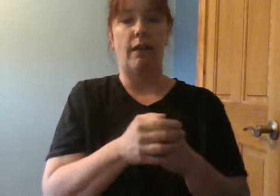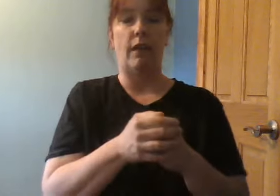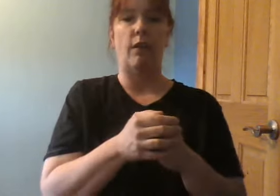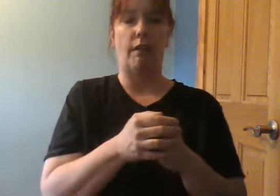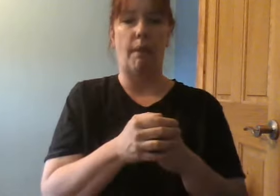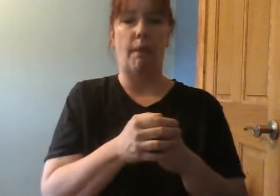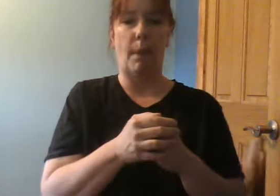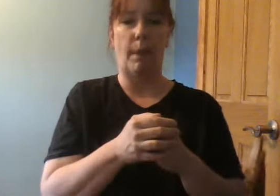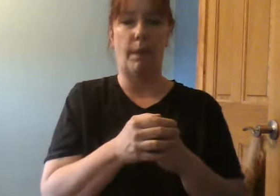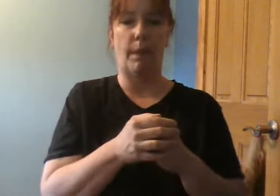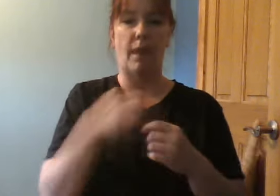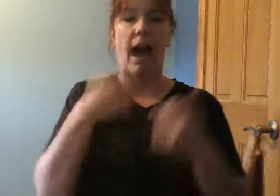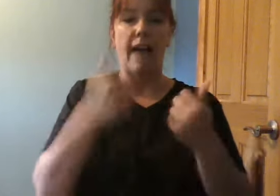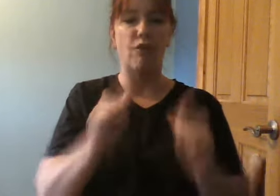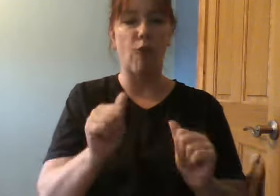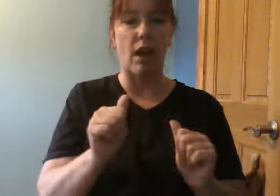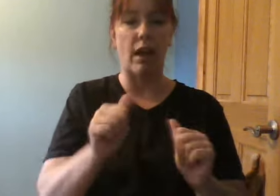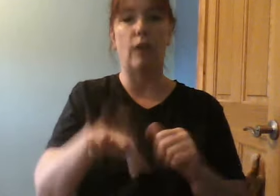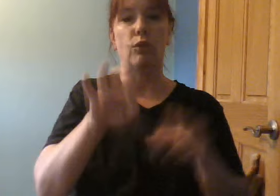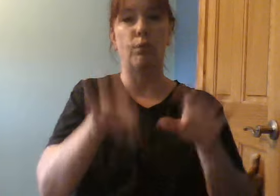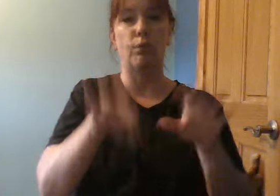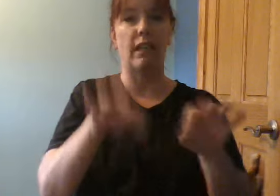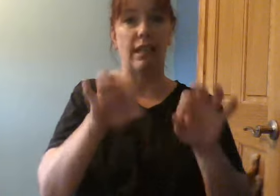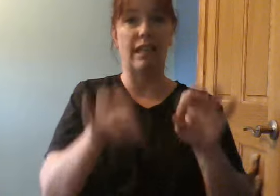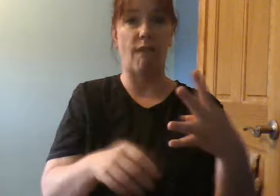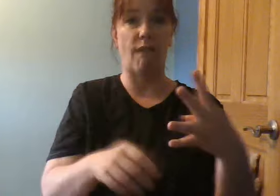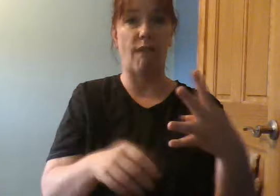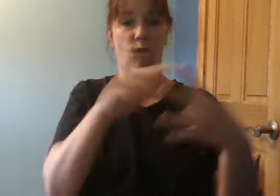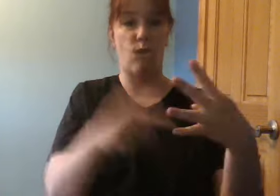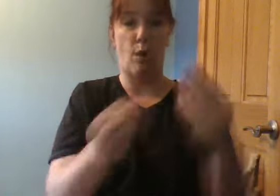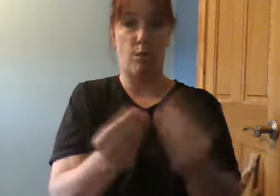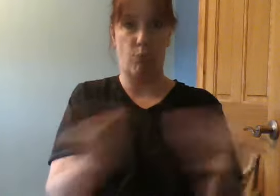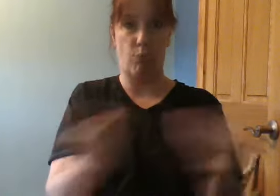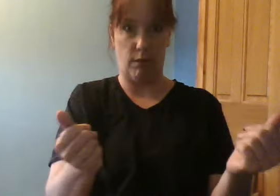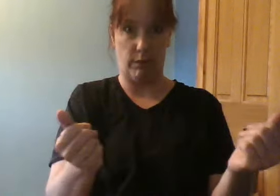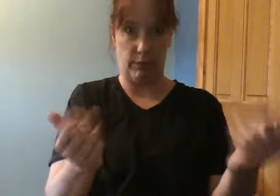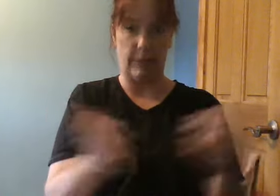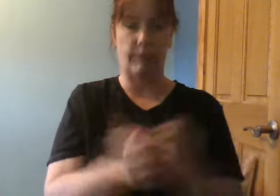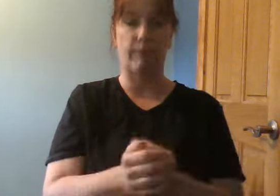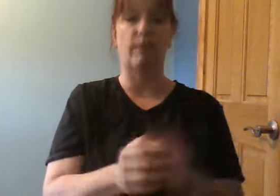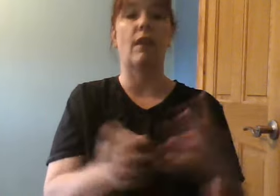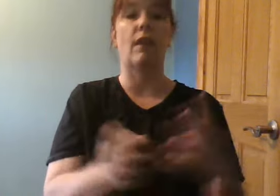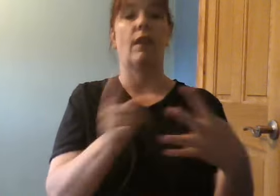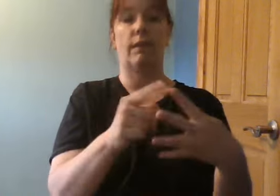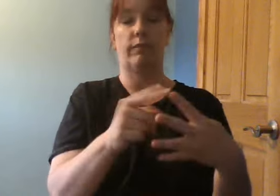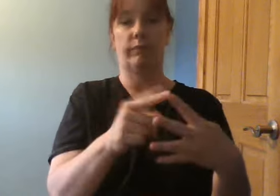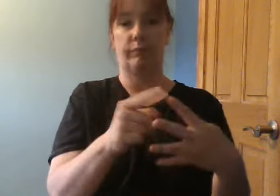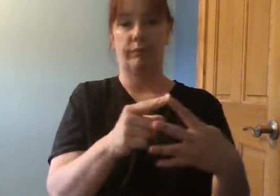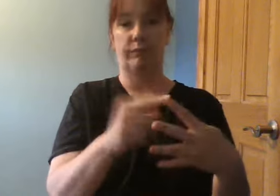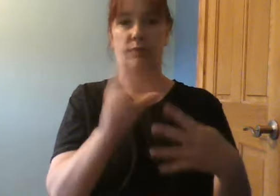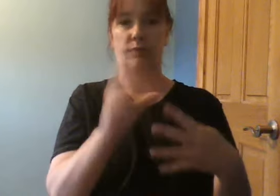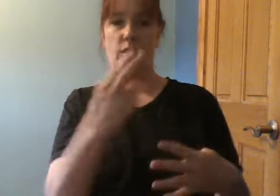I tried to pick 4 problems that will frame the issue properly. So the first problem I thought, chip and pin, right? Everyone's got a chip and